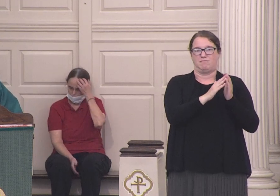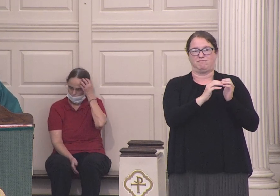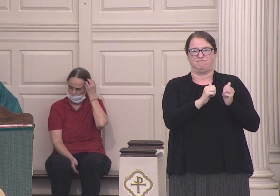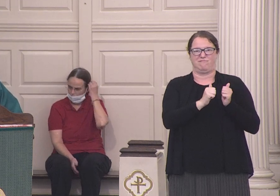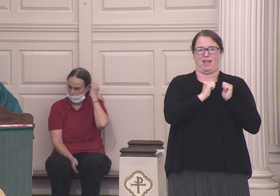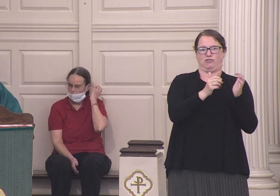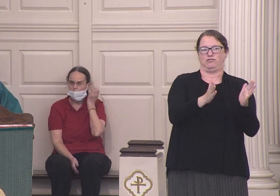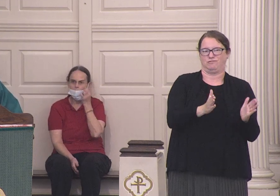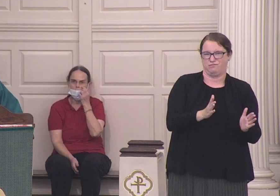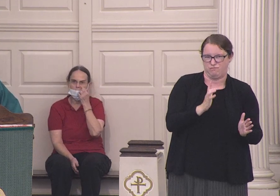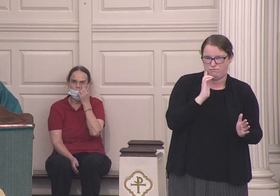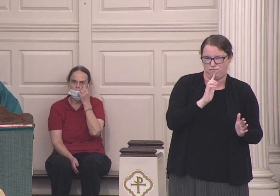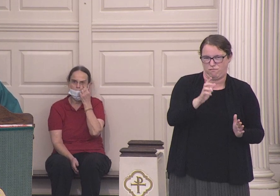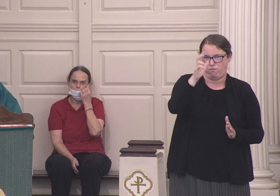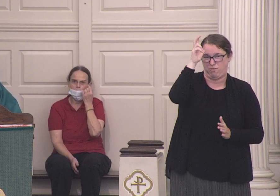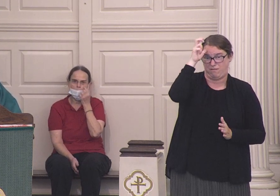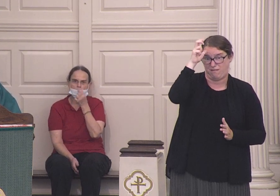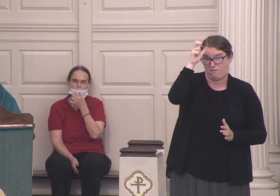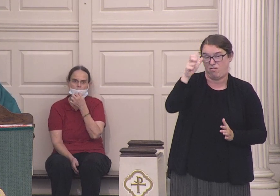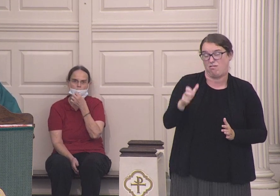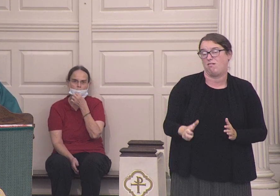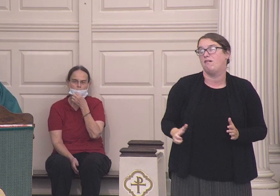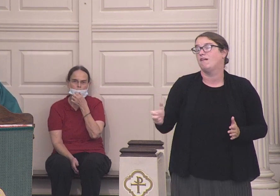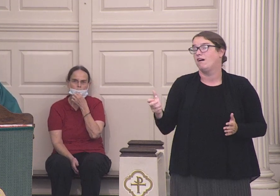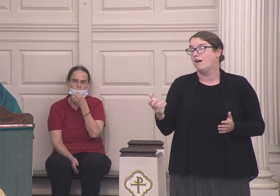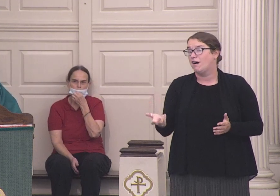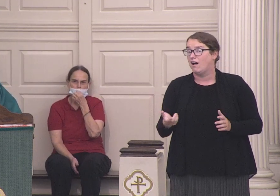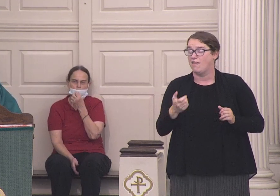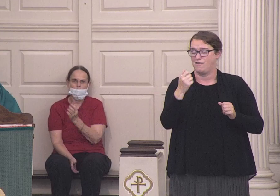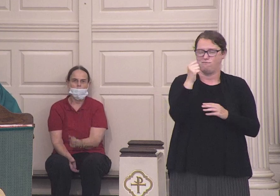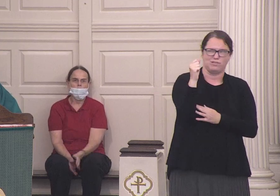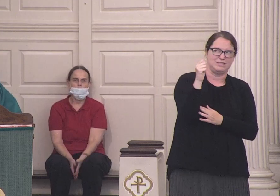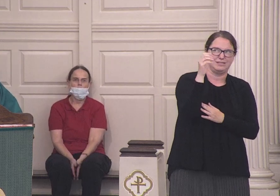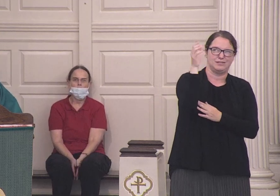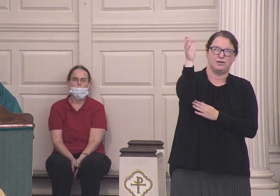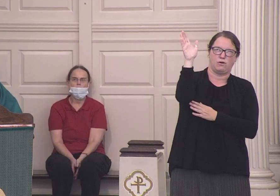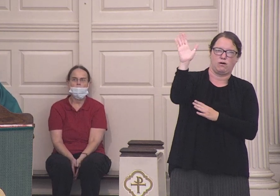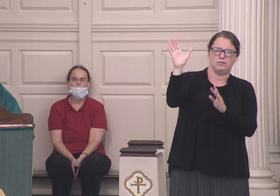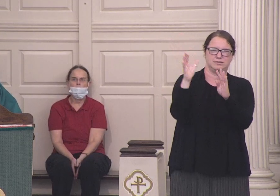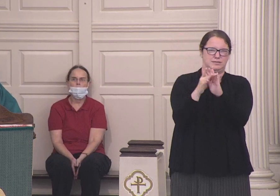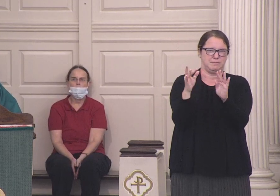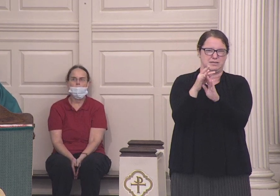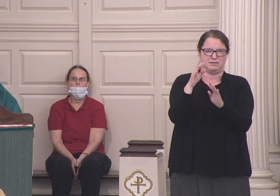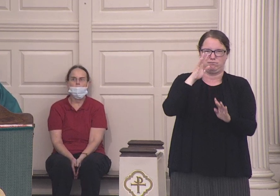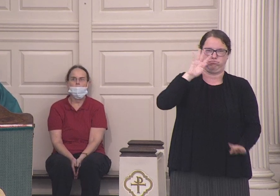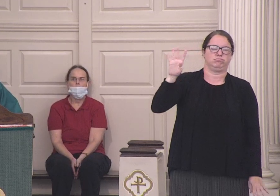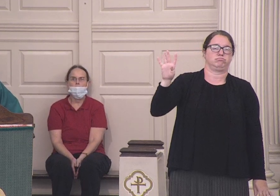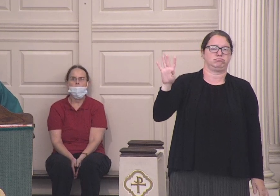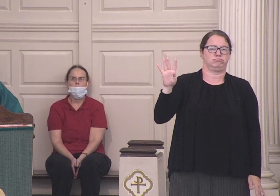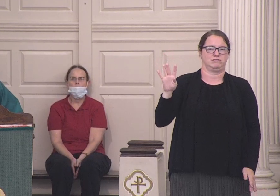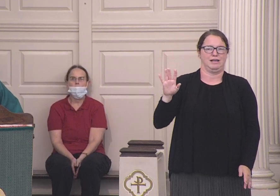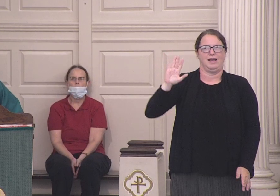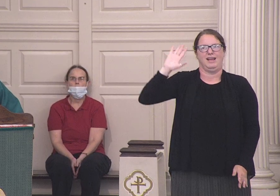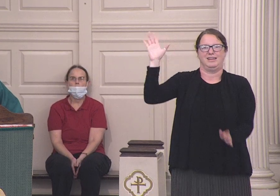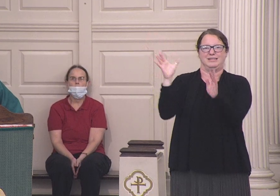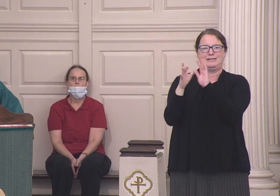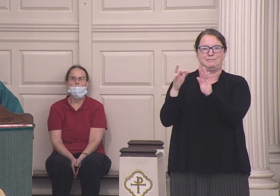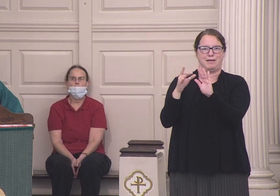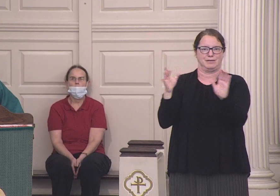the truth. They resist, God's message and God's messengers. Here we